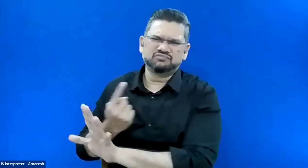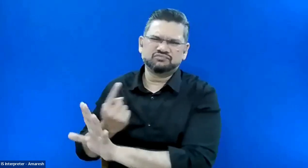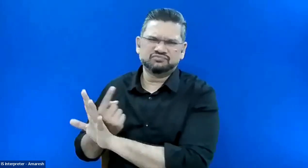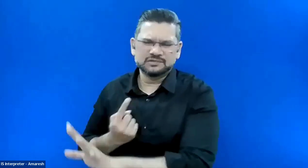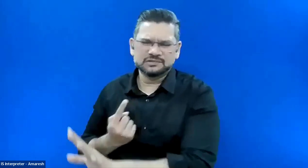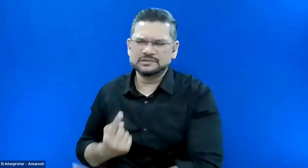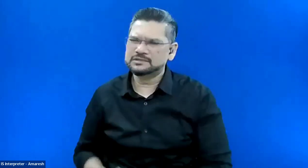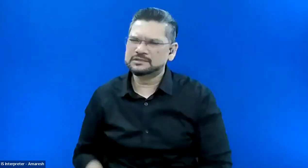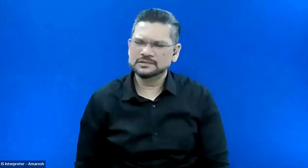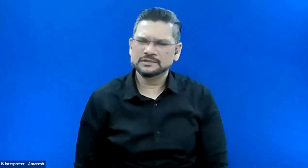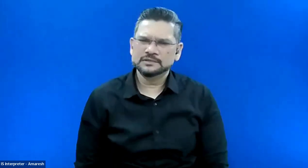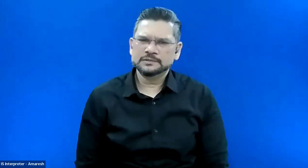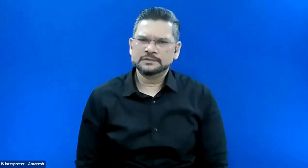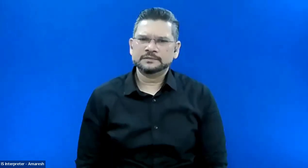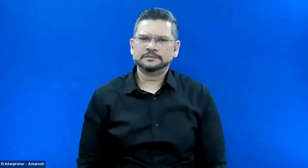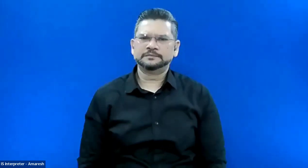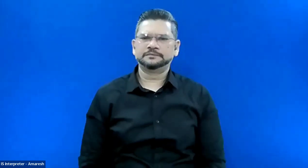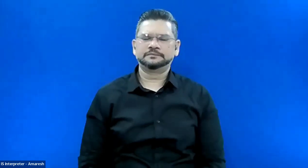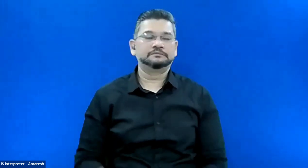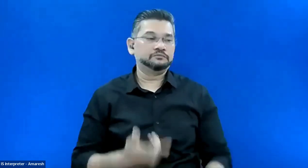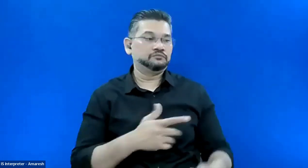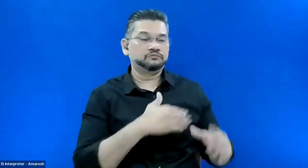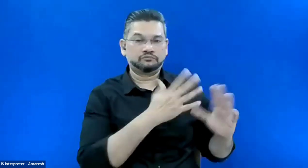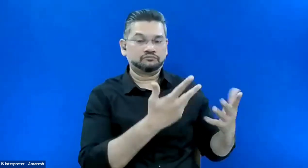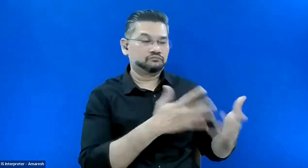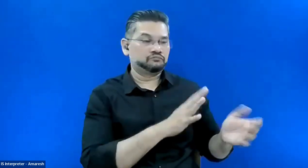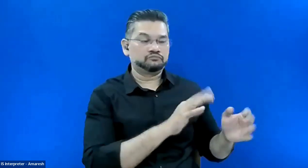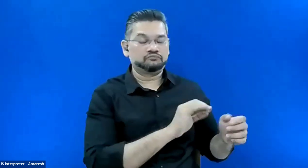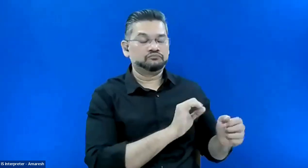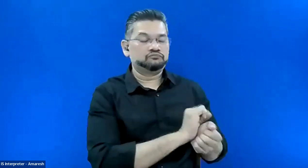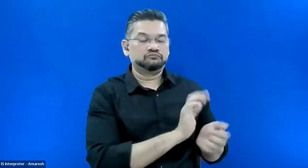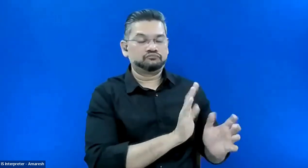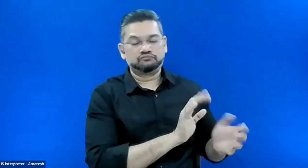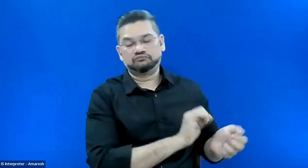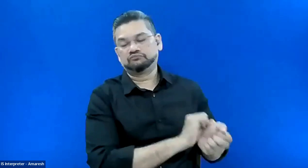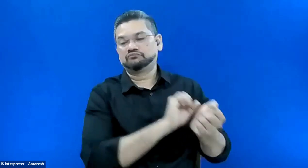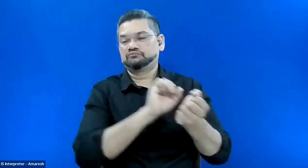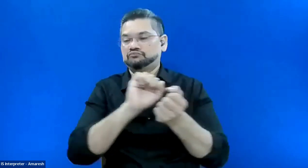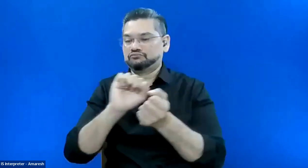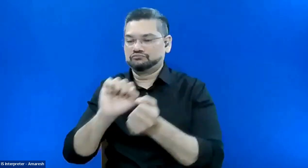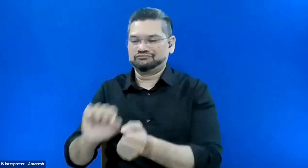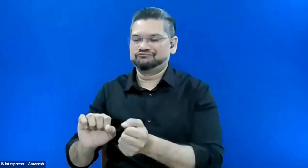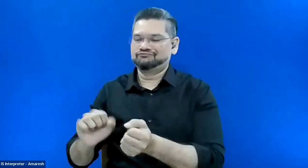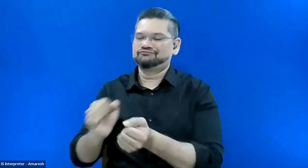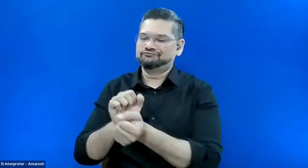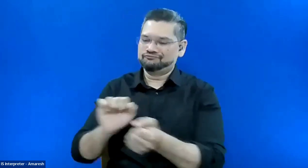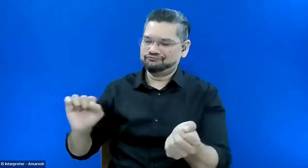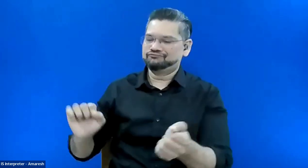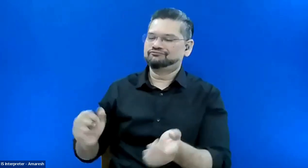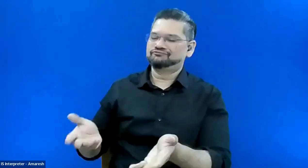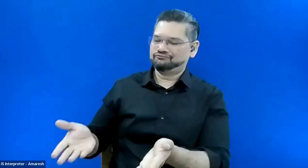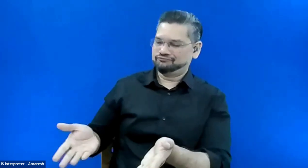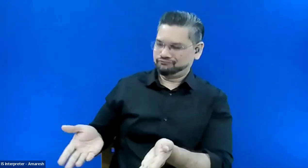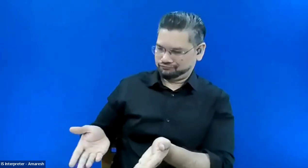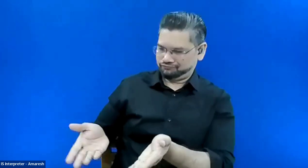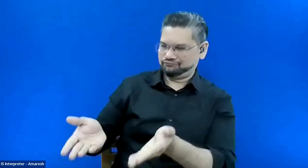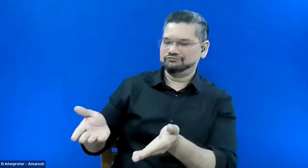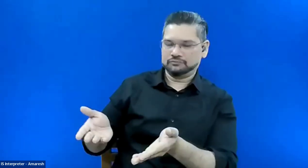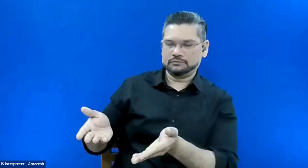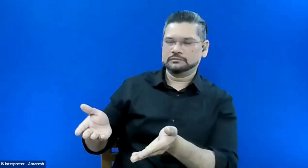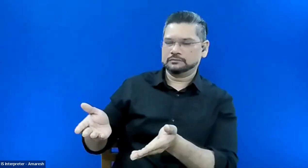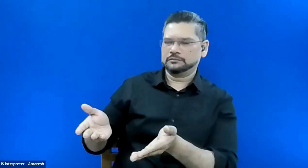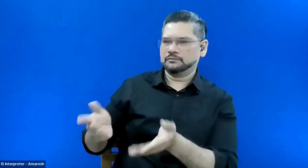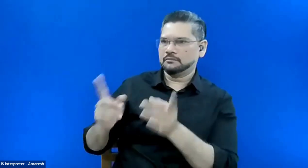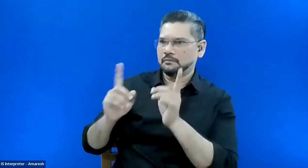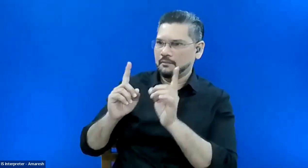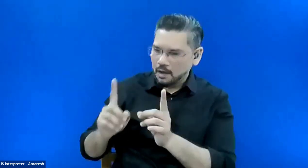there expecting that you're going to heal from your disability, and instead